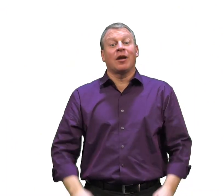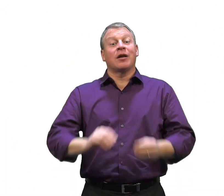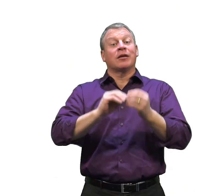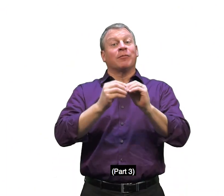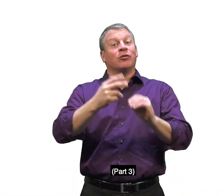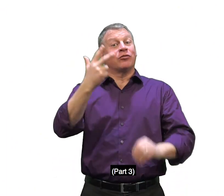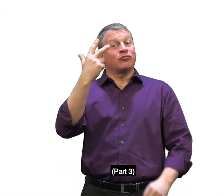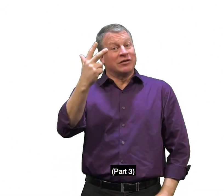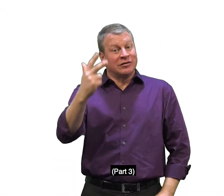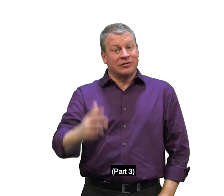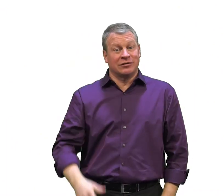Part 3.